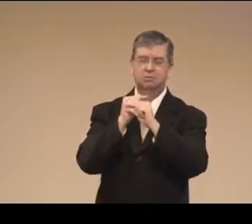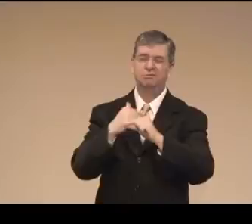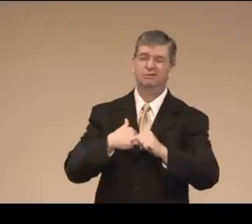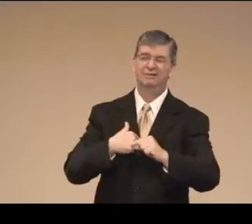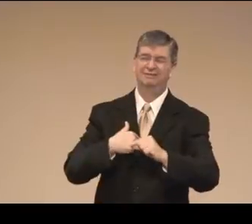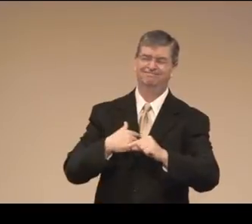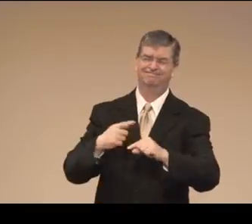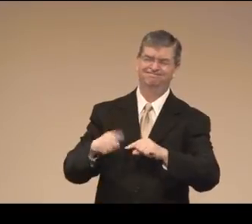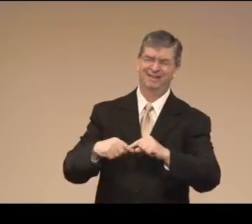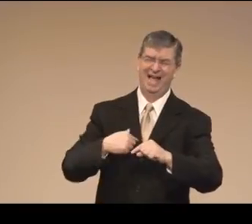do.